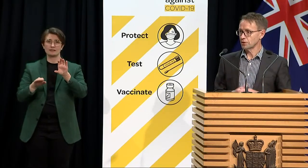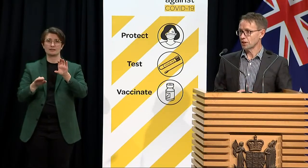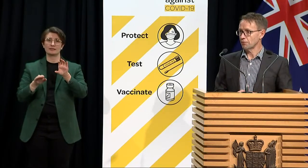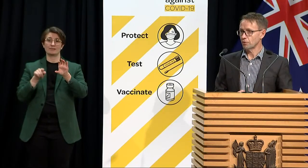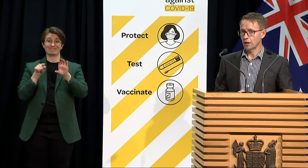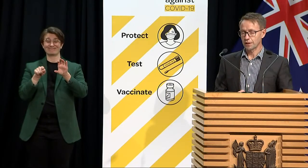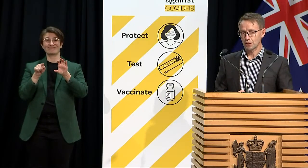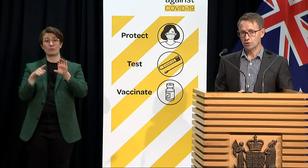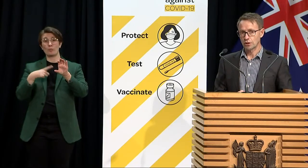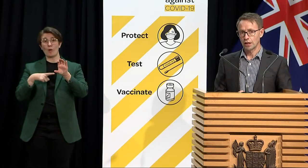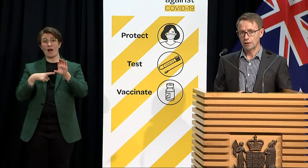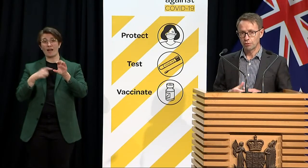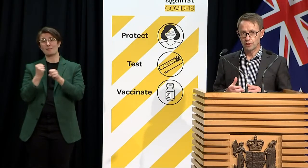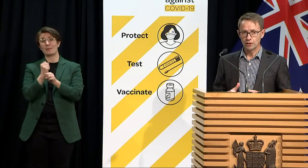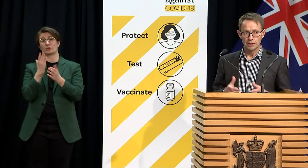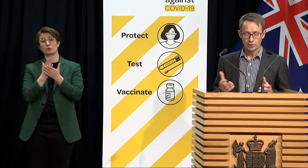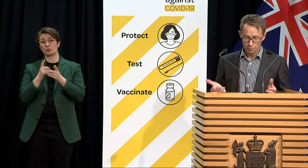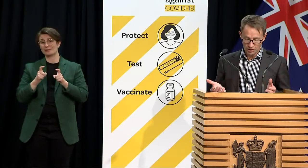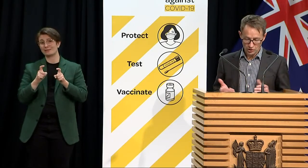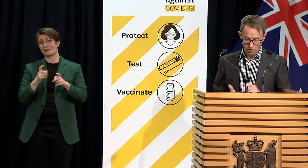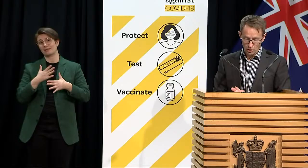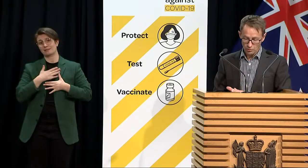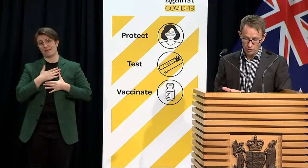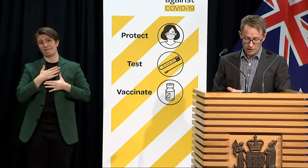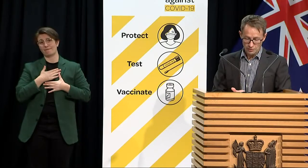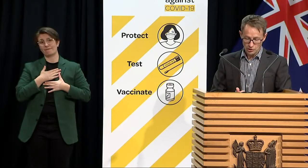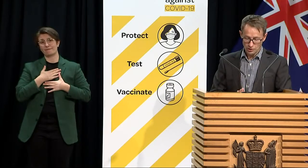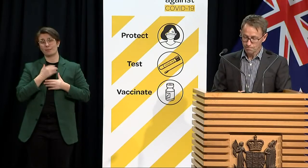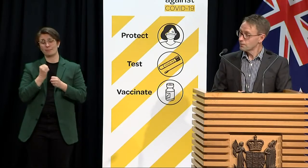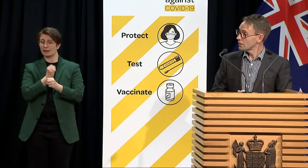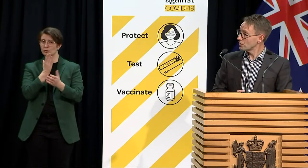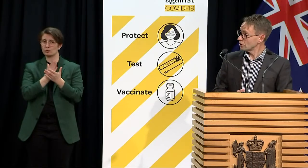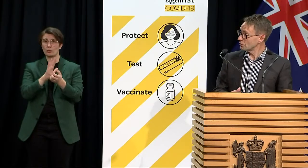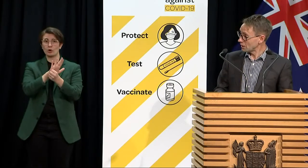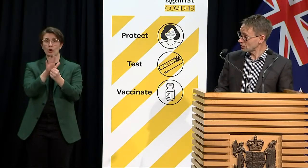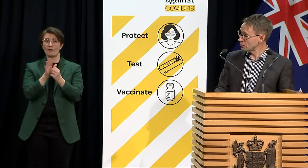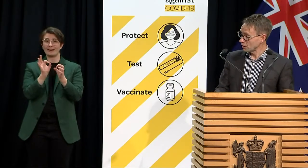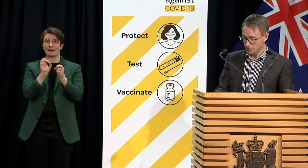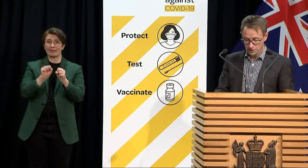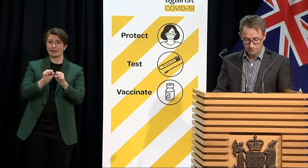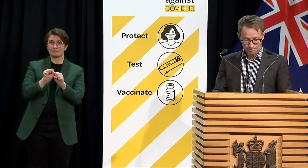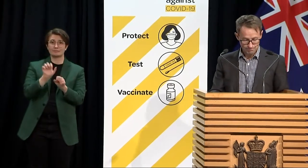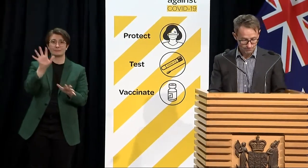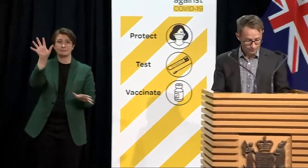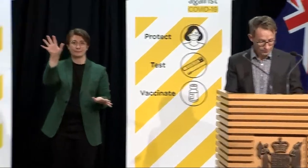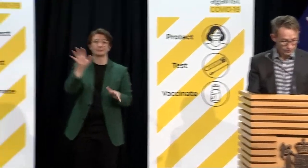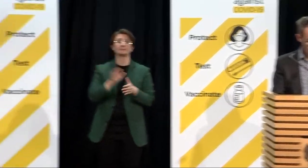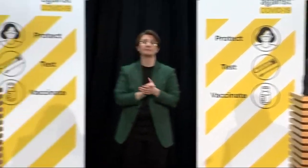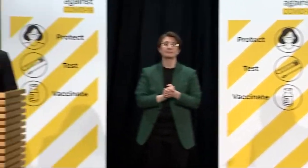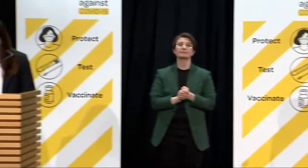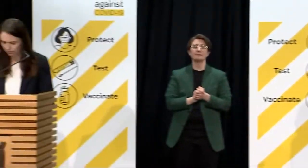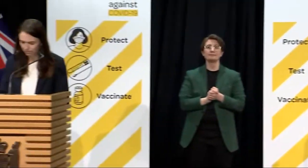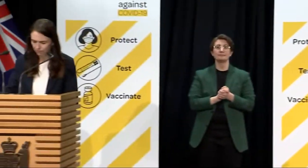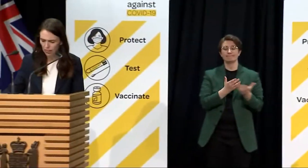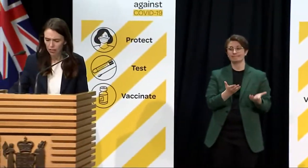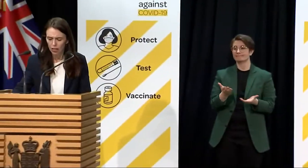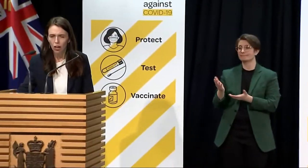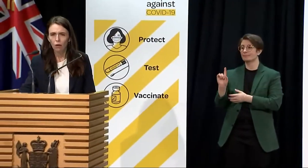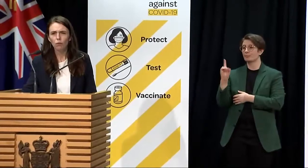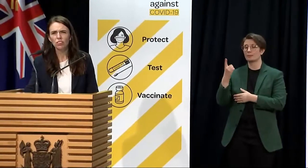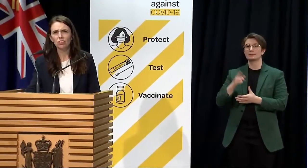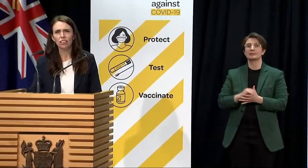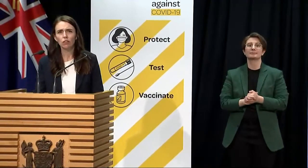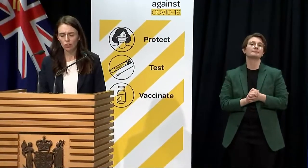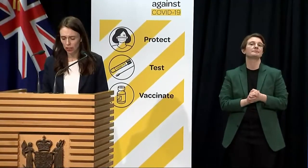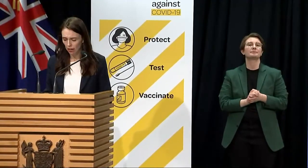everyone safe around the country and prevent any potential onward transmission. Thank you, and back to you, Prime Minister. Thank you, Dr. Bloomfield.